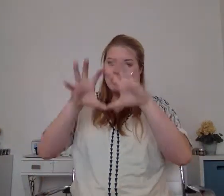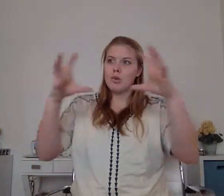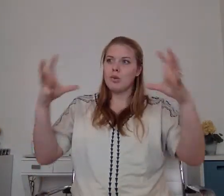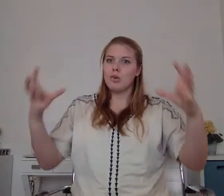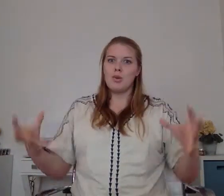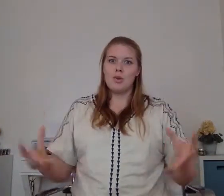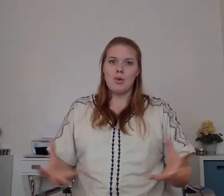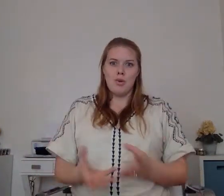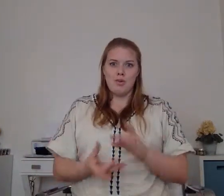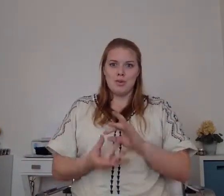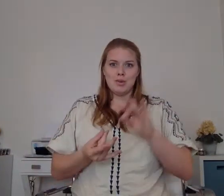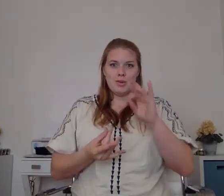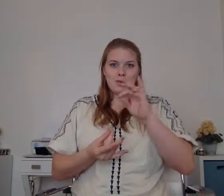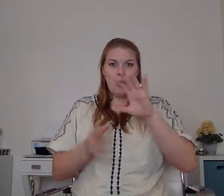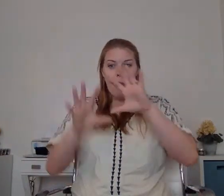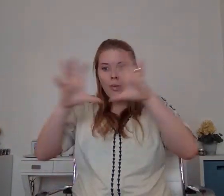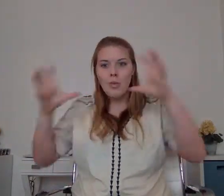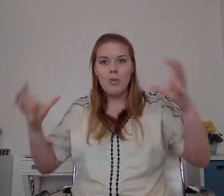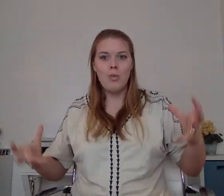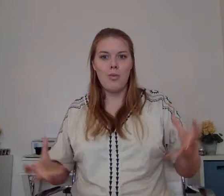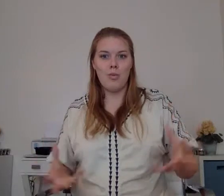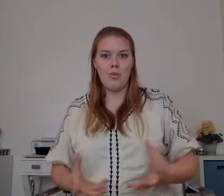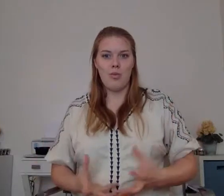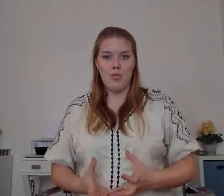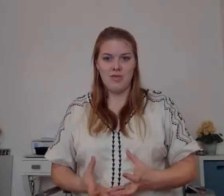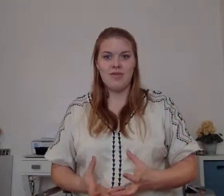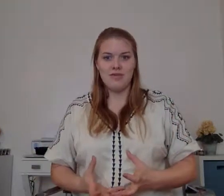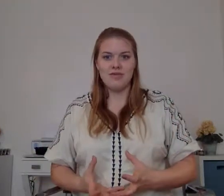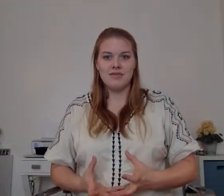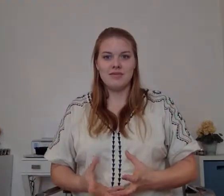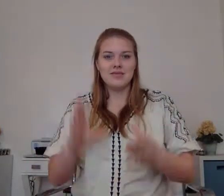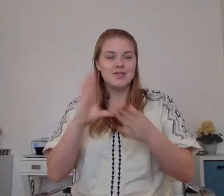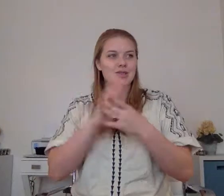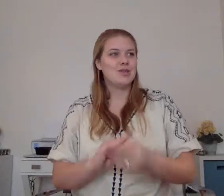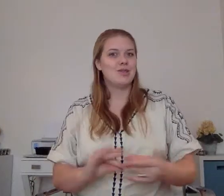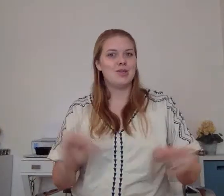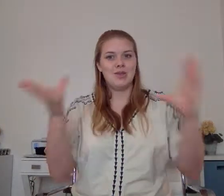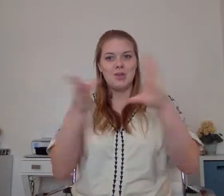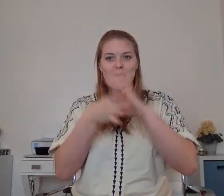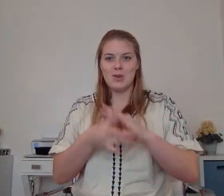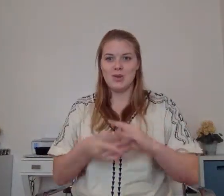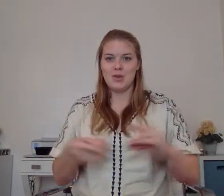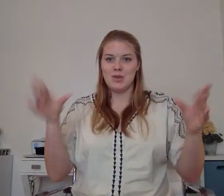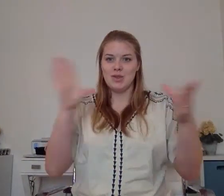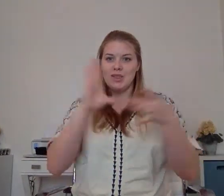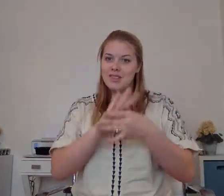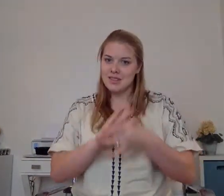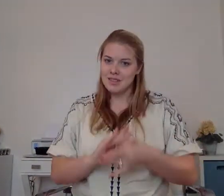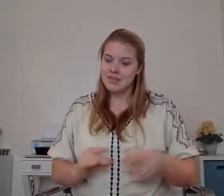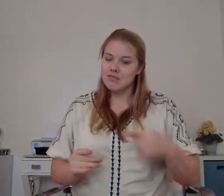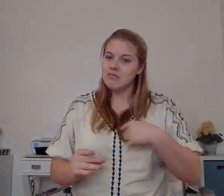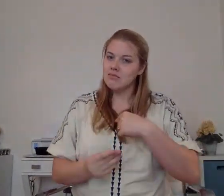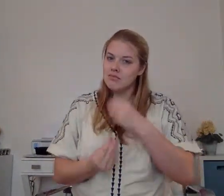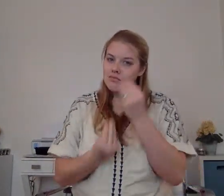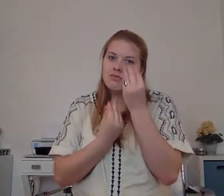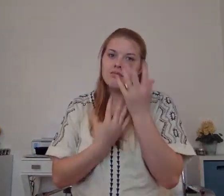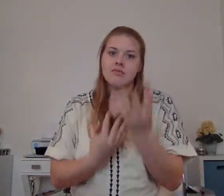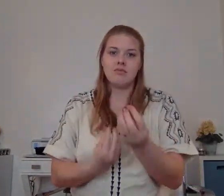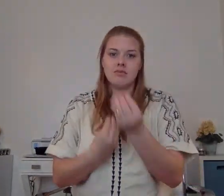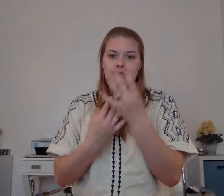as a world citizen, a nomad, and an itinerant storyteller. I have multiple attachments, just like